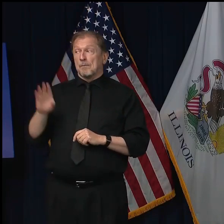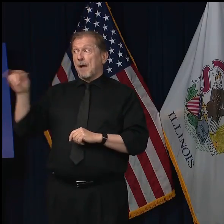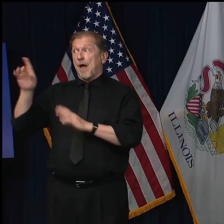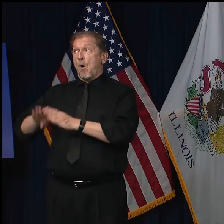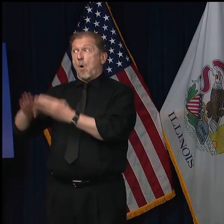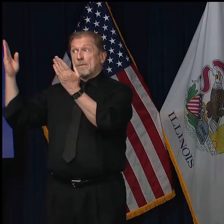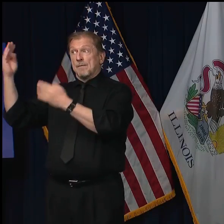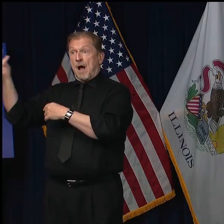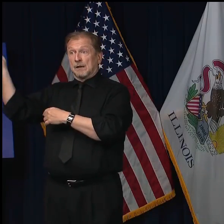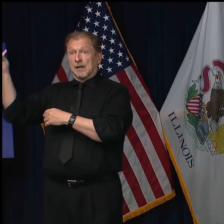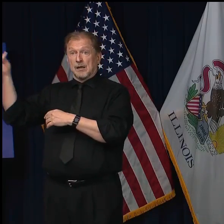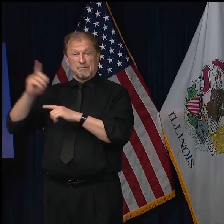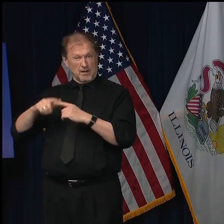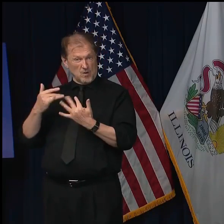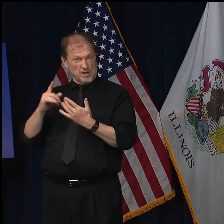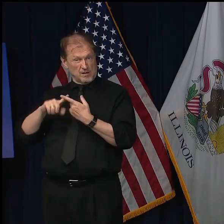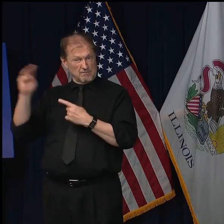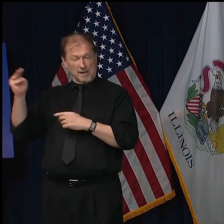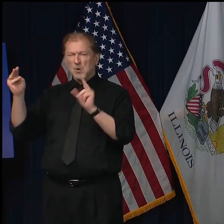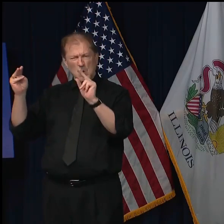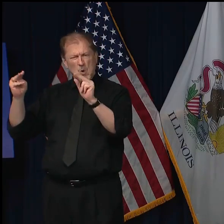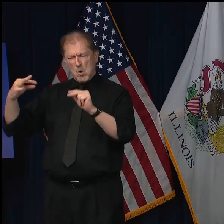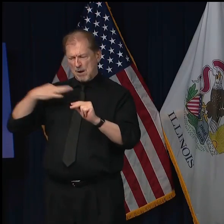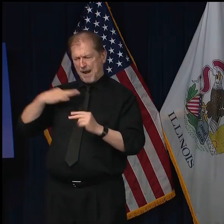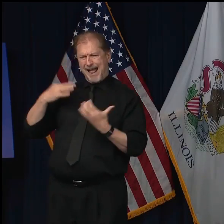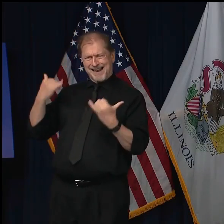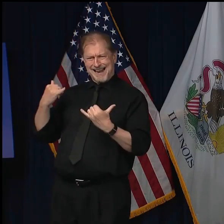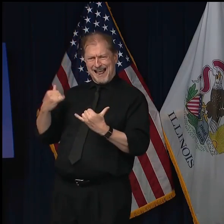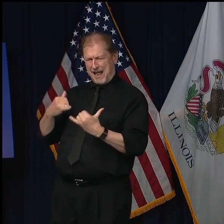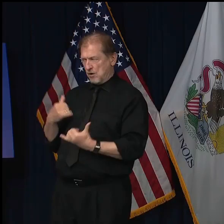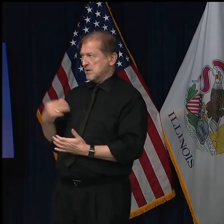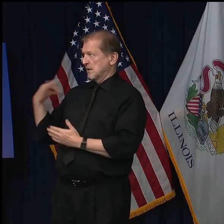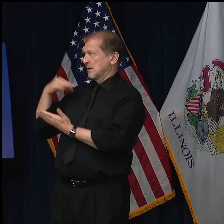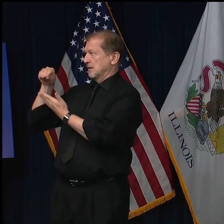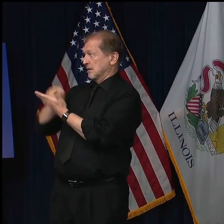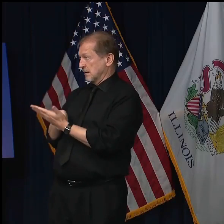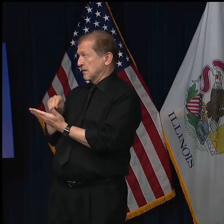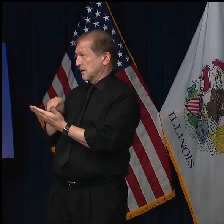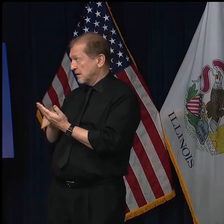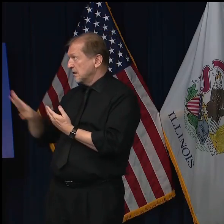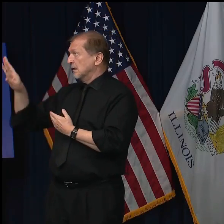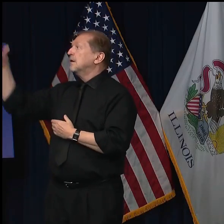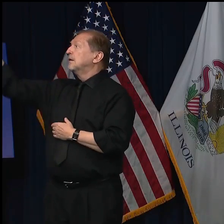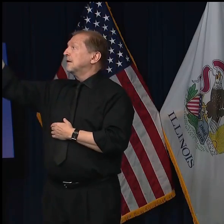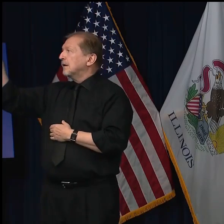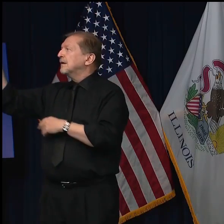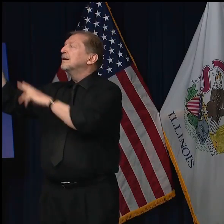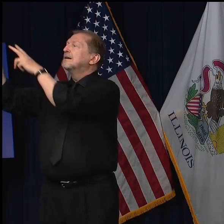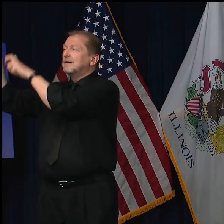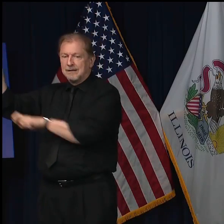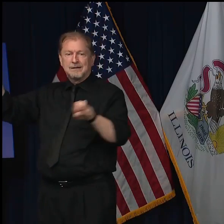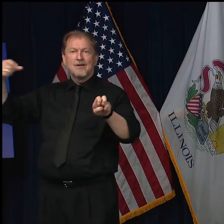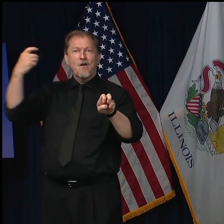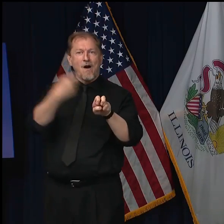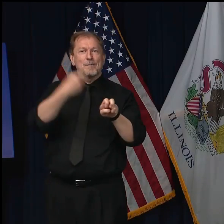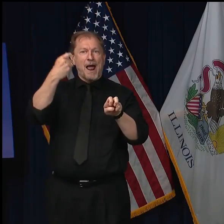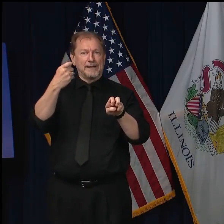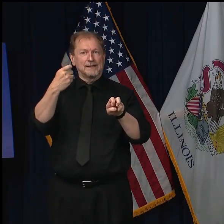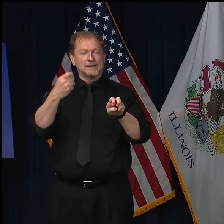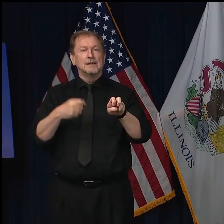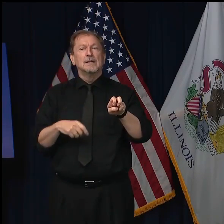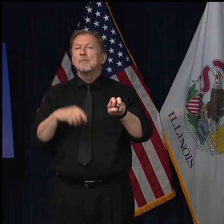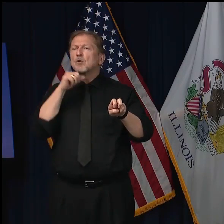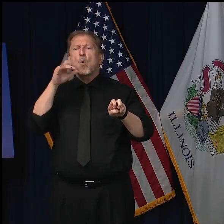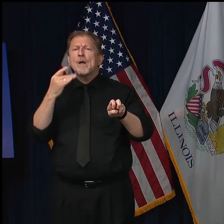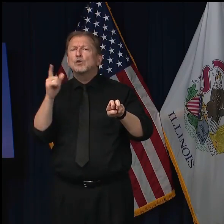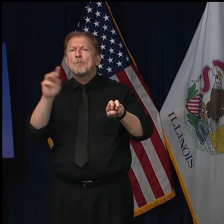to take that first step. There's another reason getting this step done early is so beneficial. In